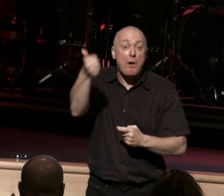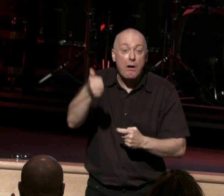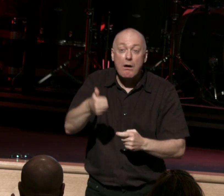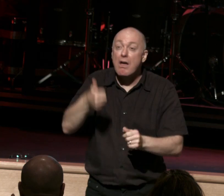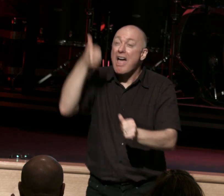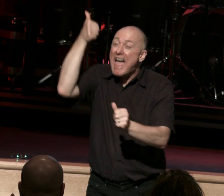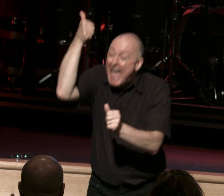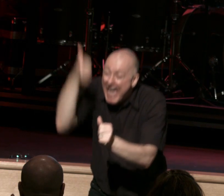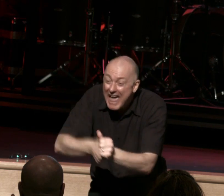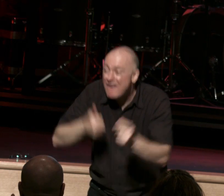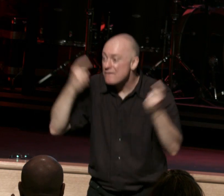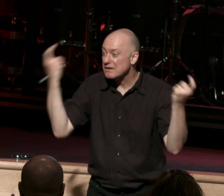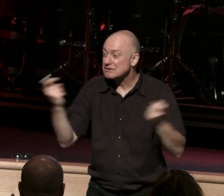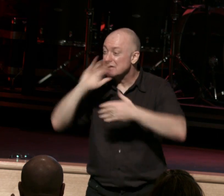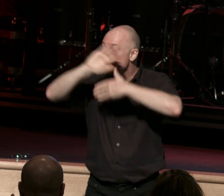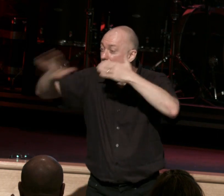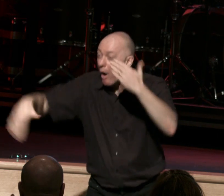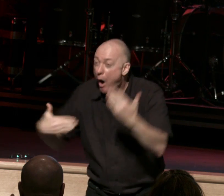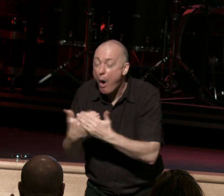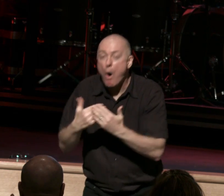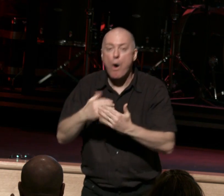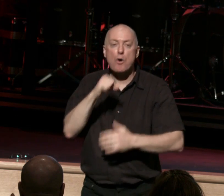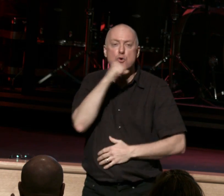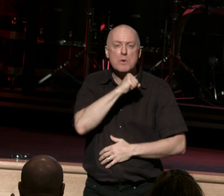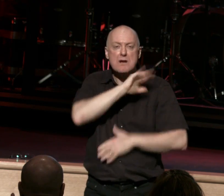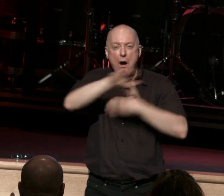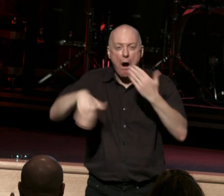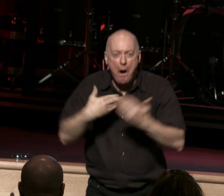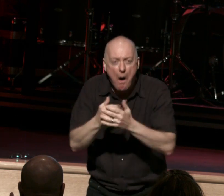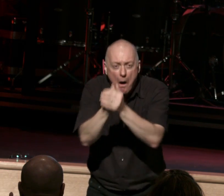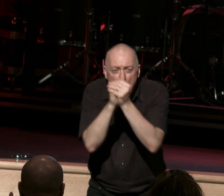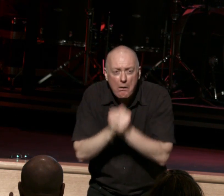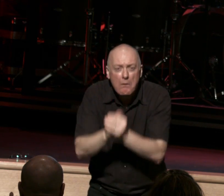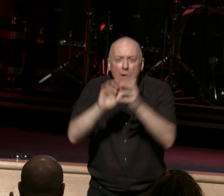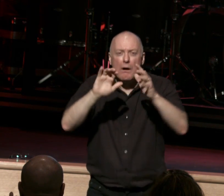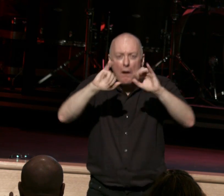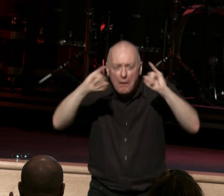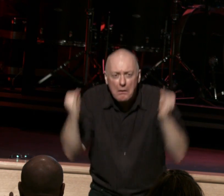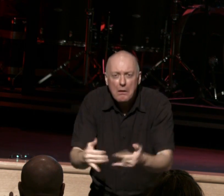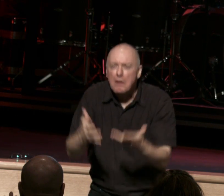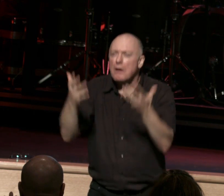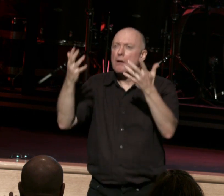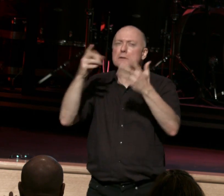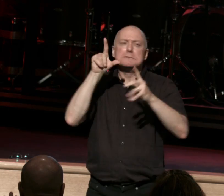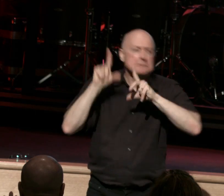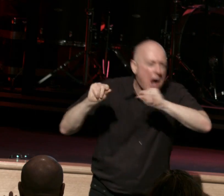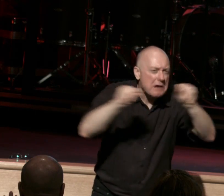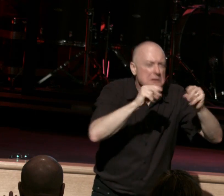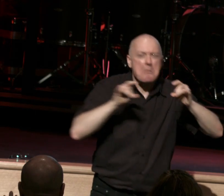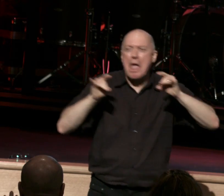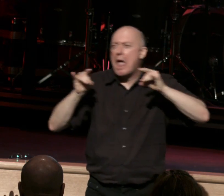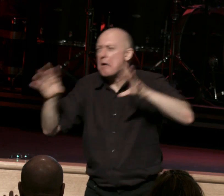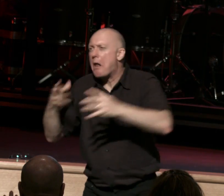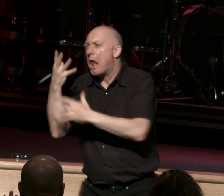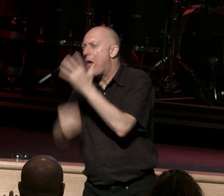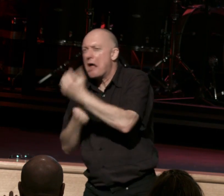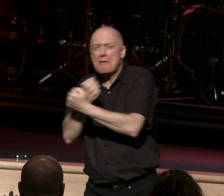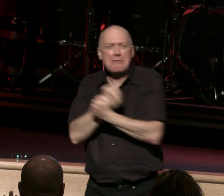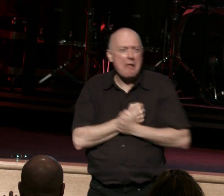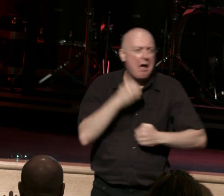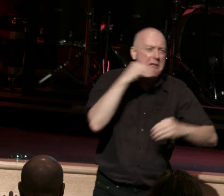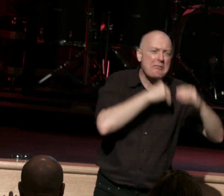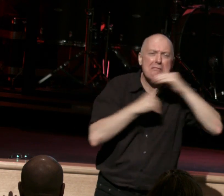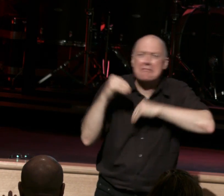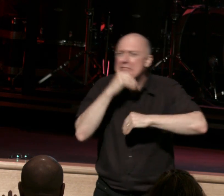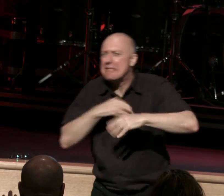the sins of tomorrow, every single sin, all our greed, all our idolatry, all our hatred, all our gossip, all our lack of